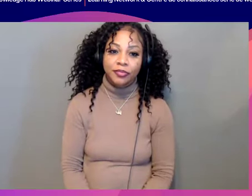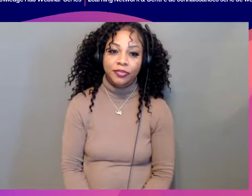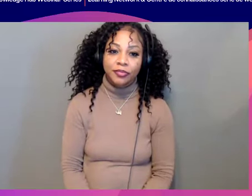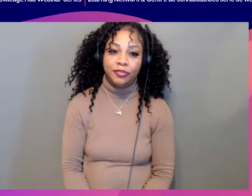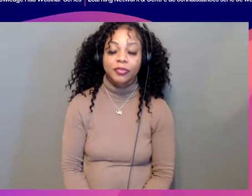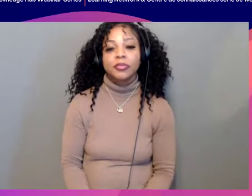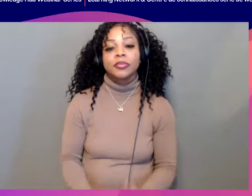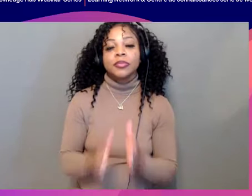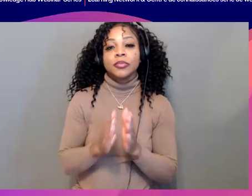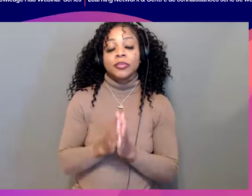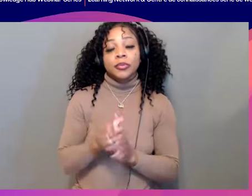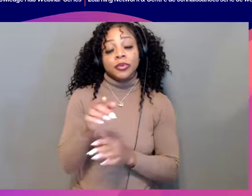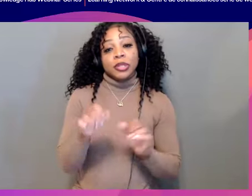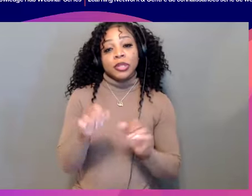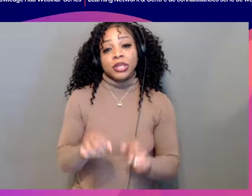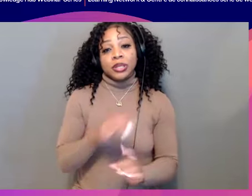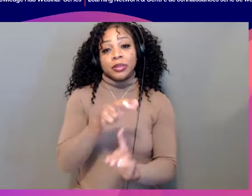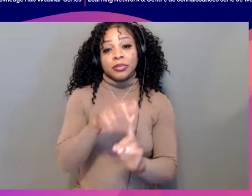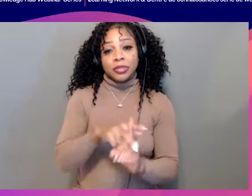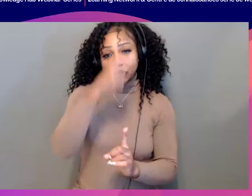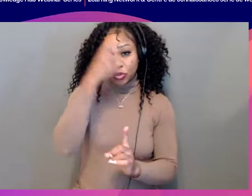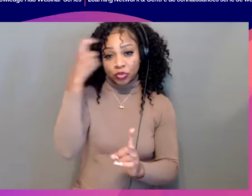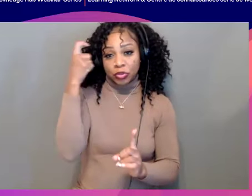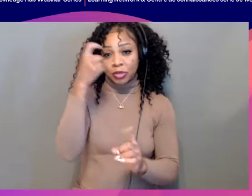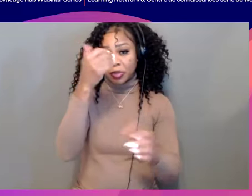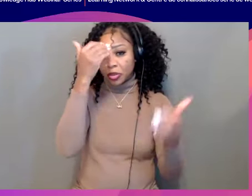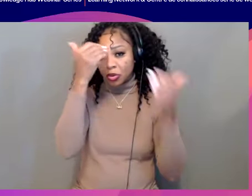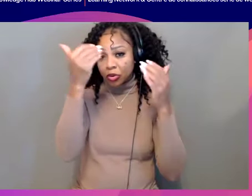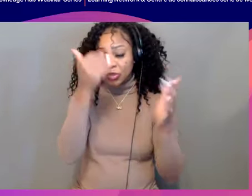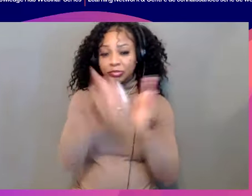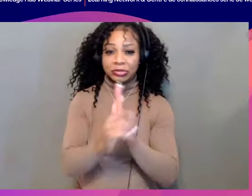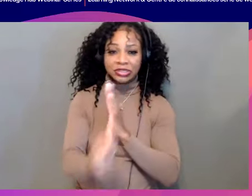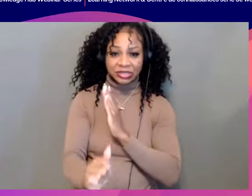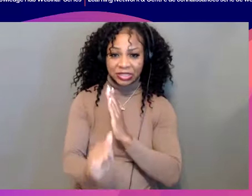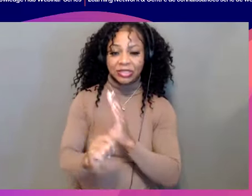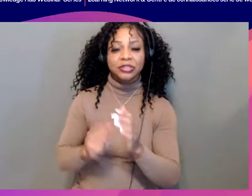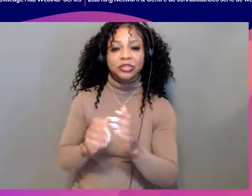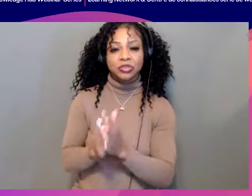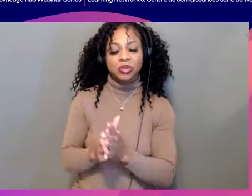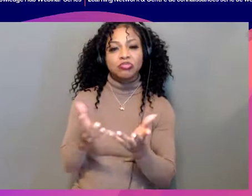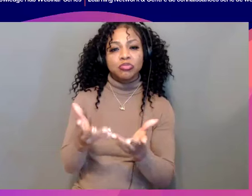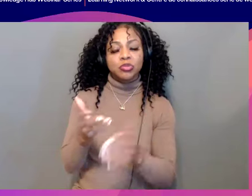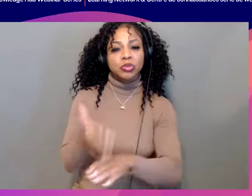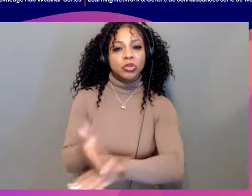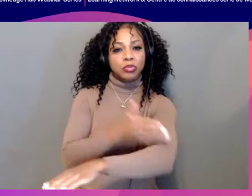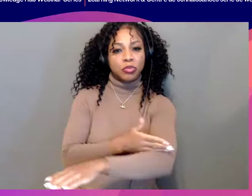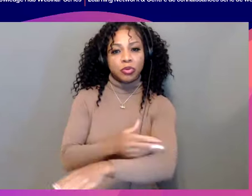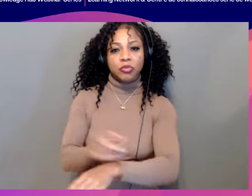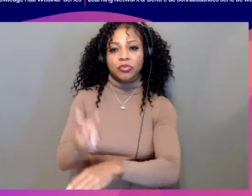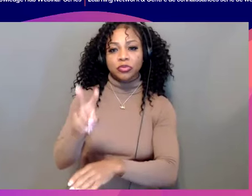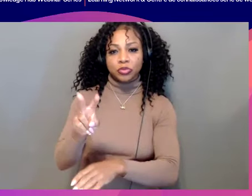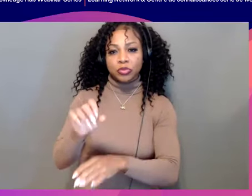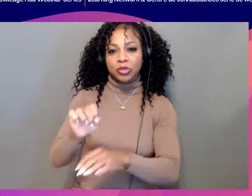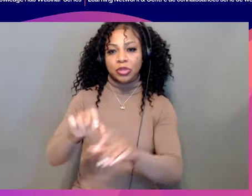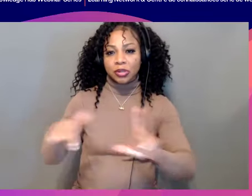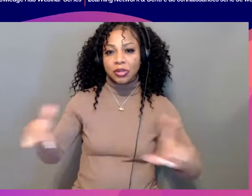apply trauma-informed skills to rebuild trust and increase meaningful 2SLGBTQIA plus allyship by